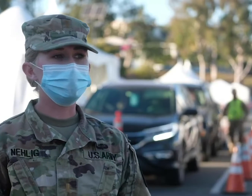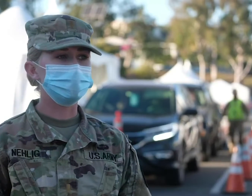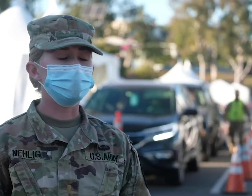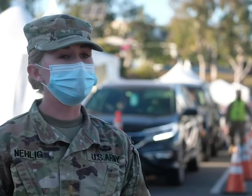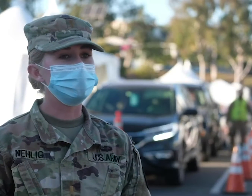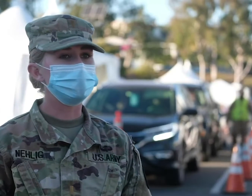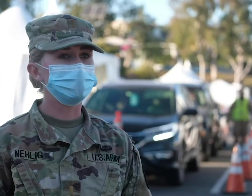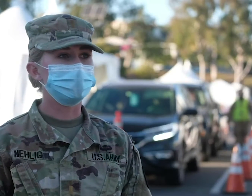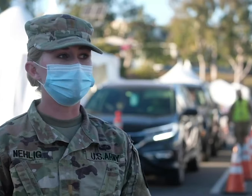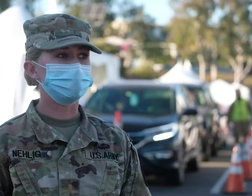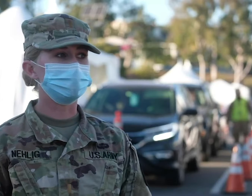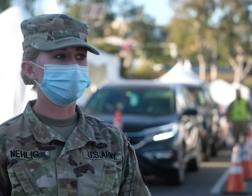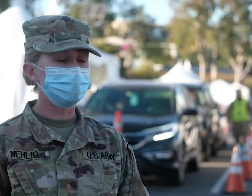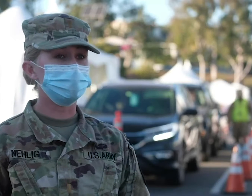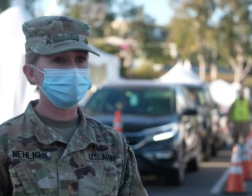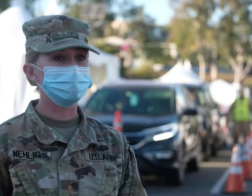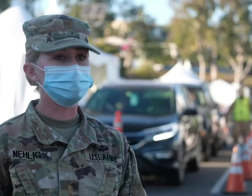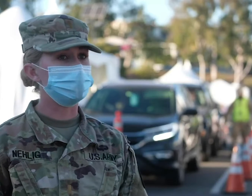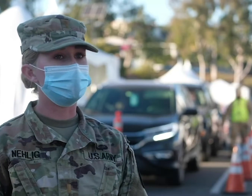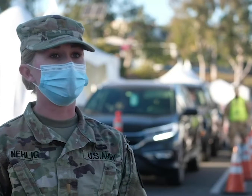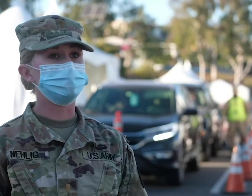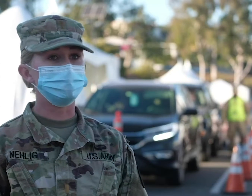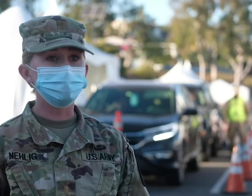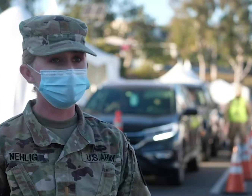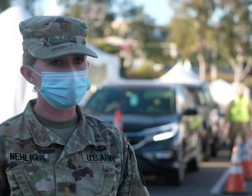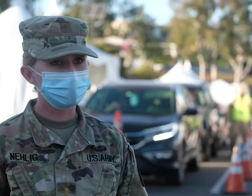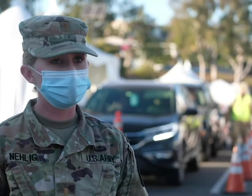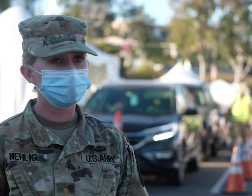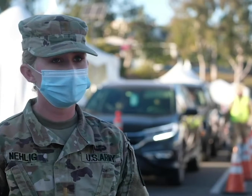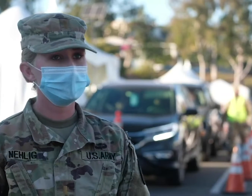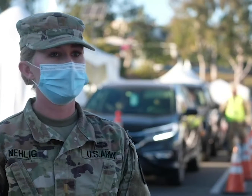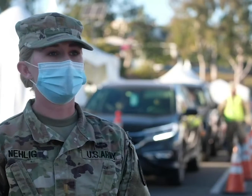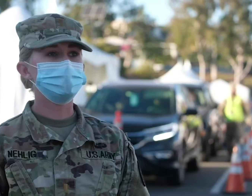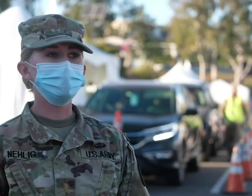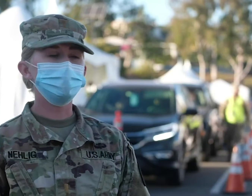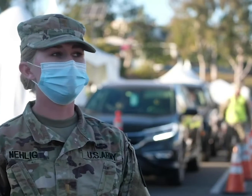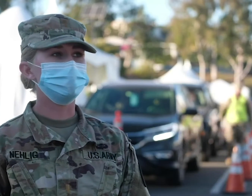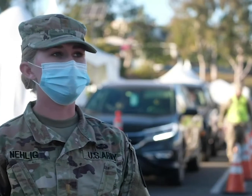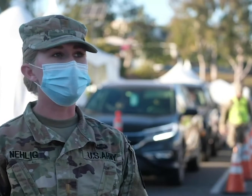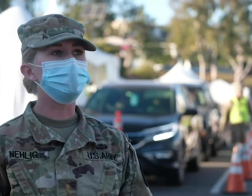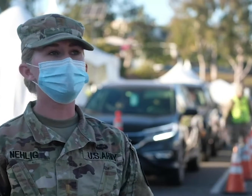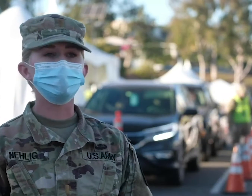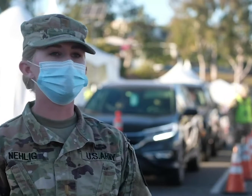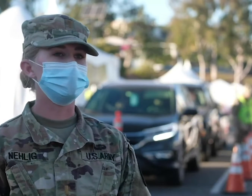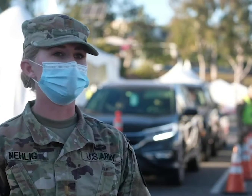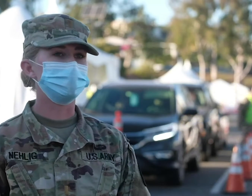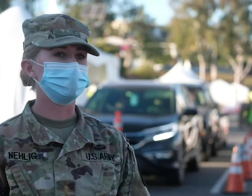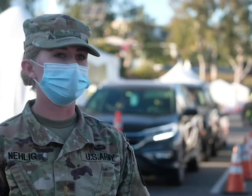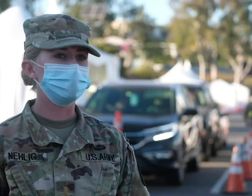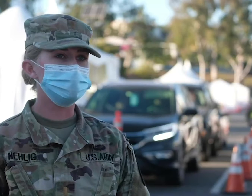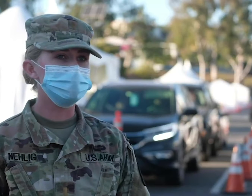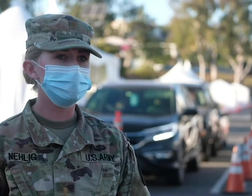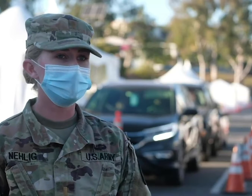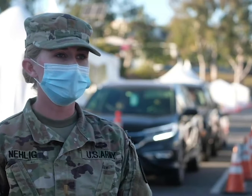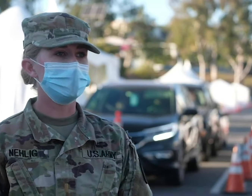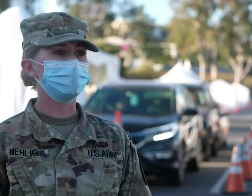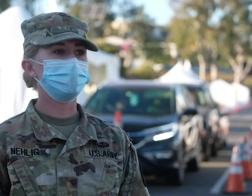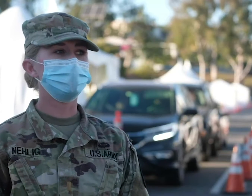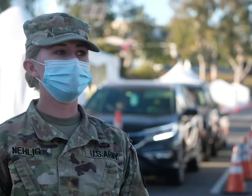actual home unit, I'm a COVID nurse where all I do is COVID, and I see people who are so sick and at their lowest. And now I get to